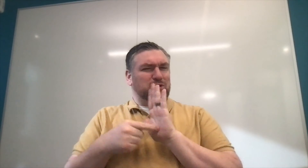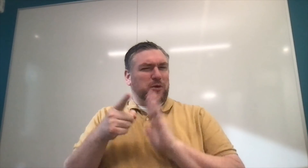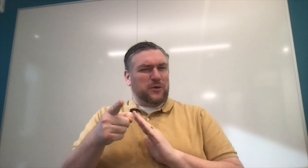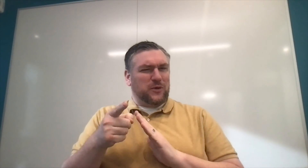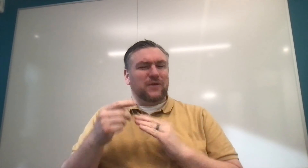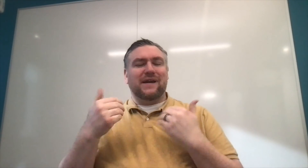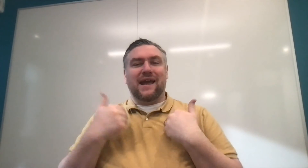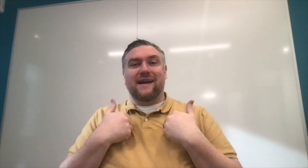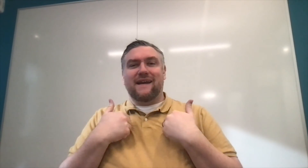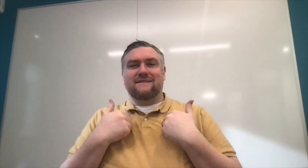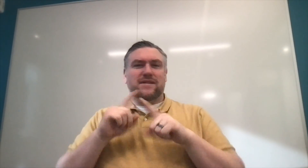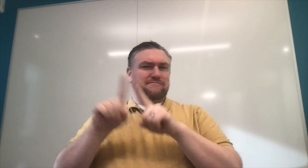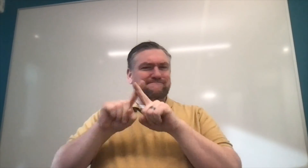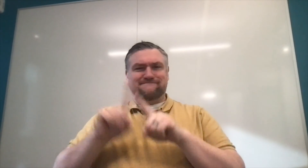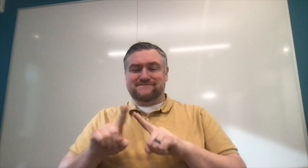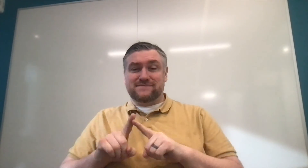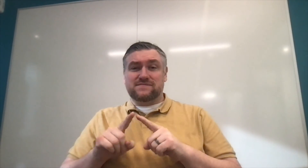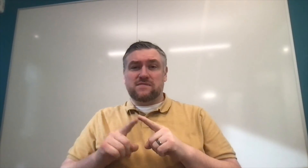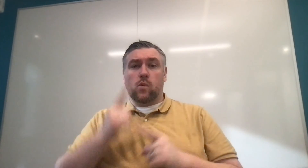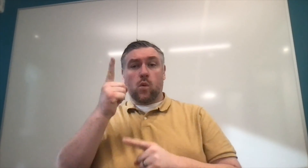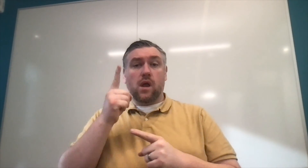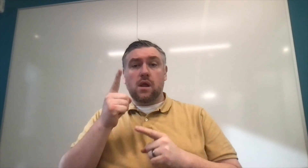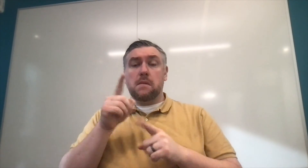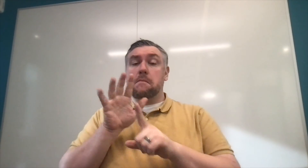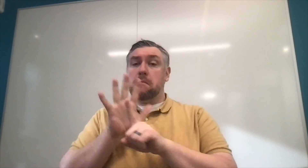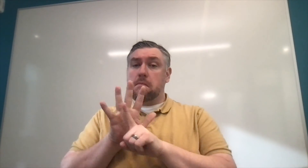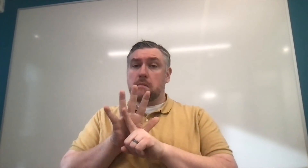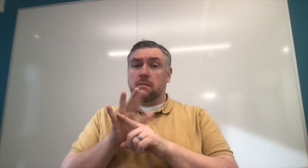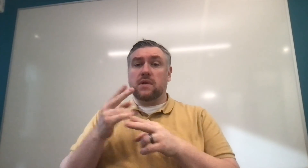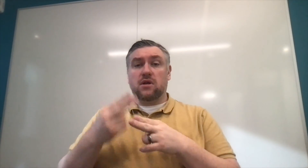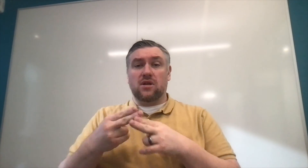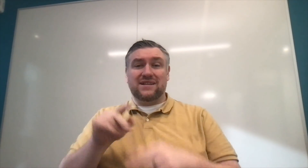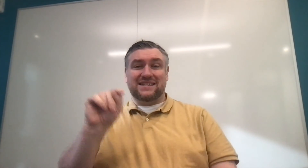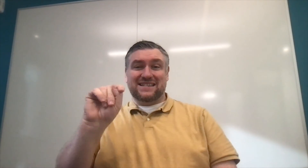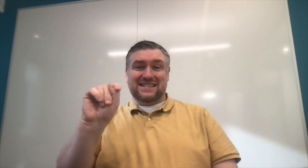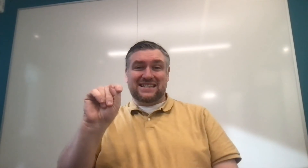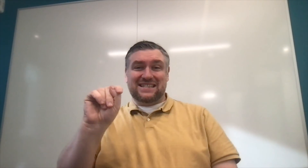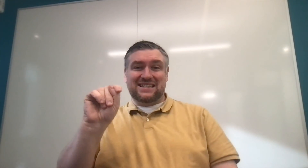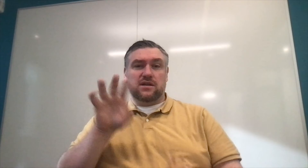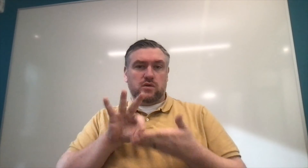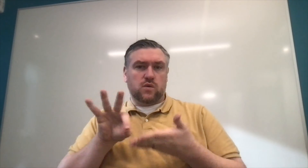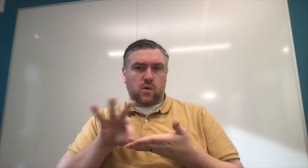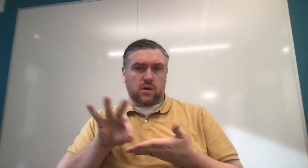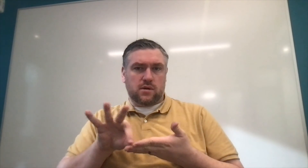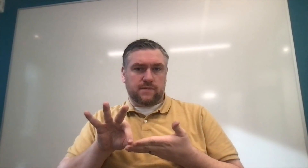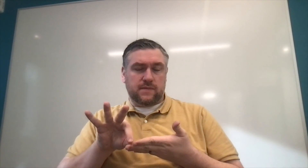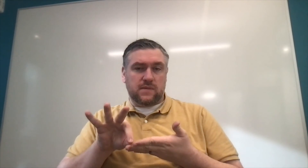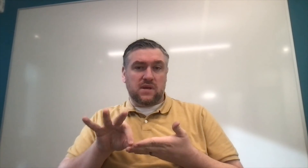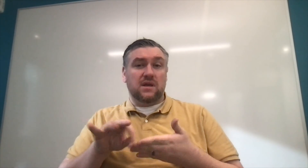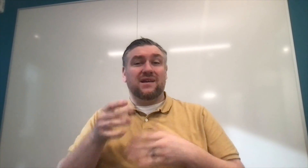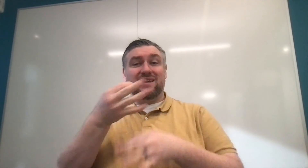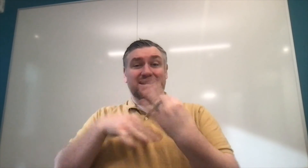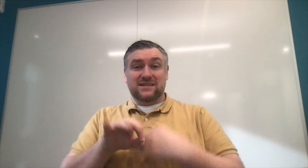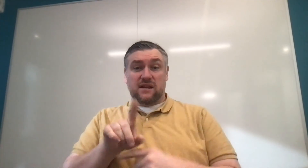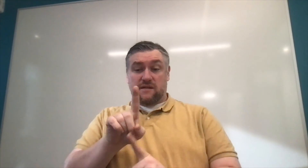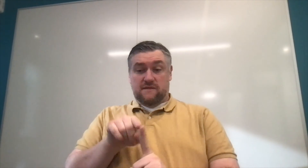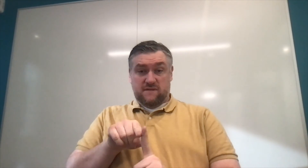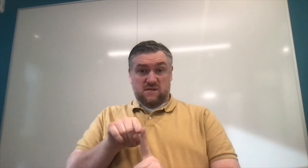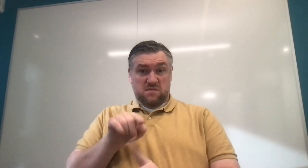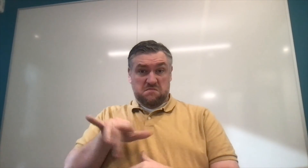The next slide is going to show you there are different scores. One that's very popular is called the T score. Instead of the